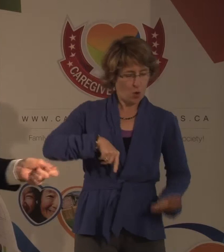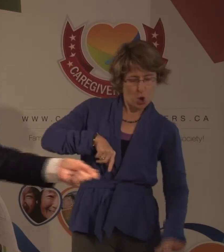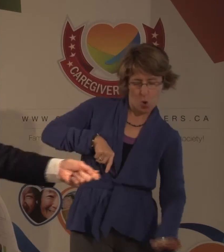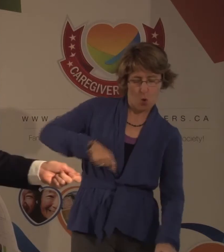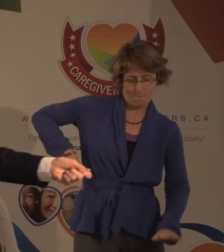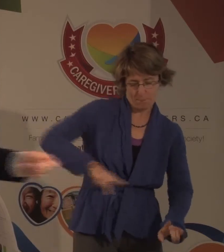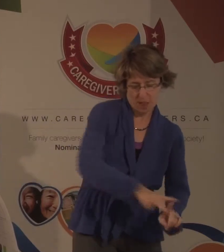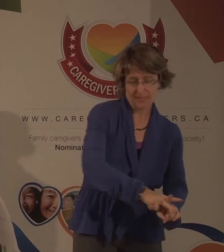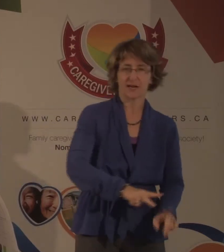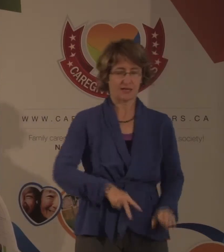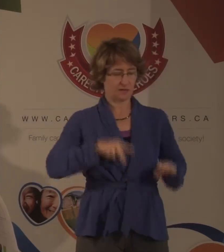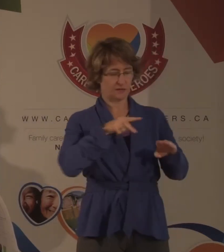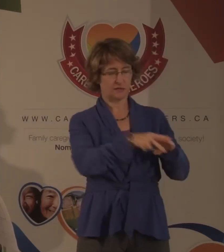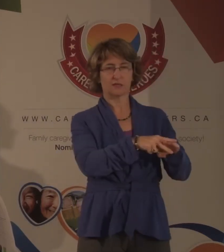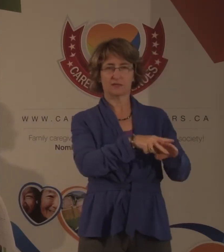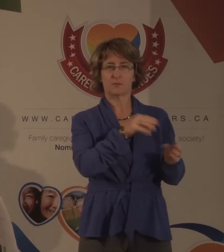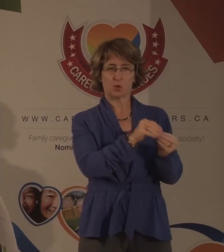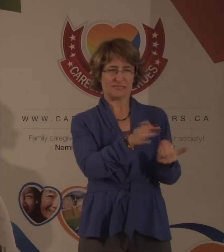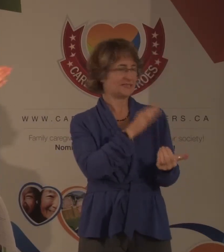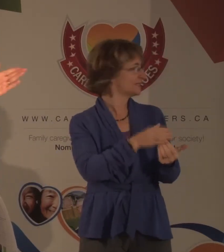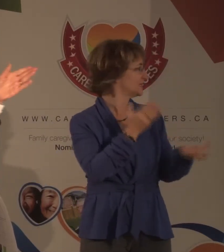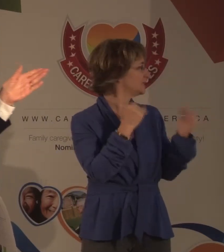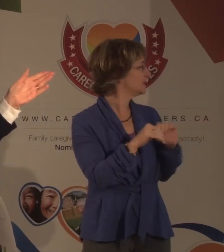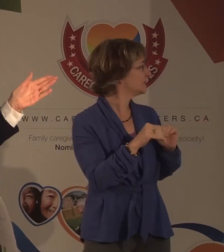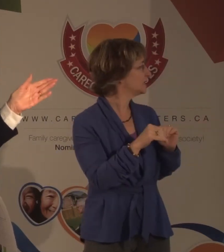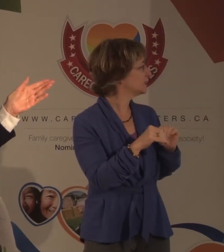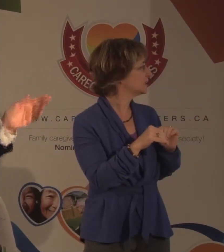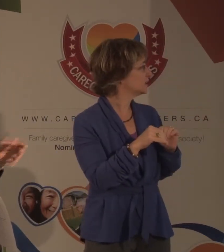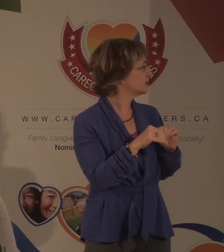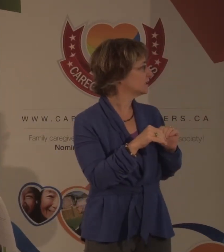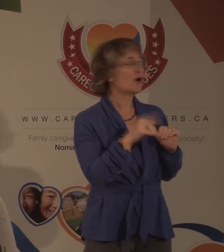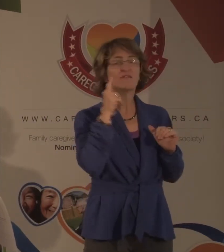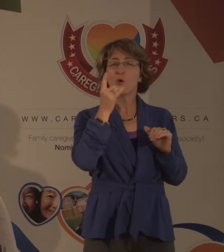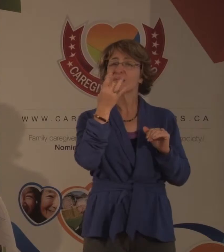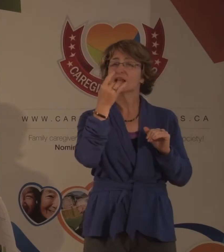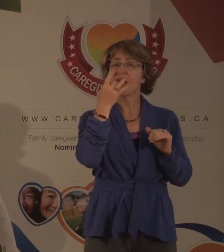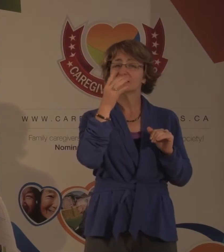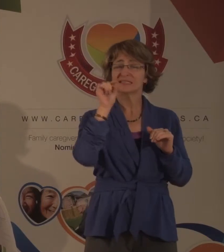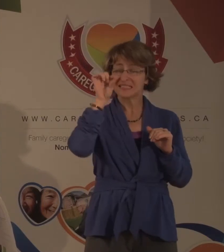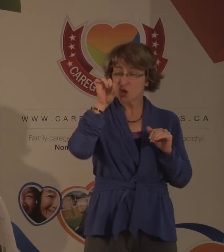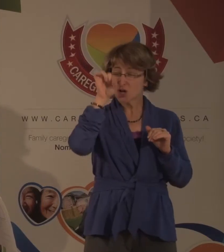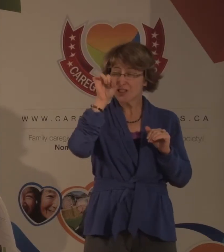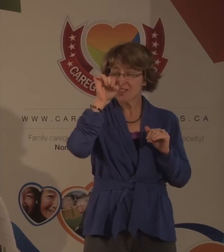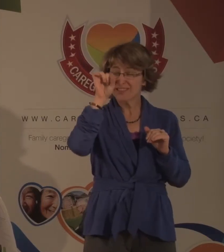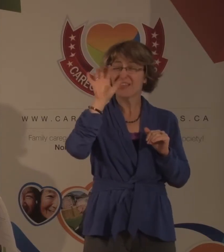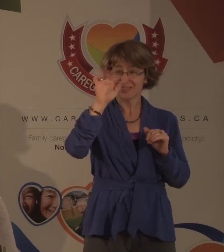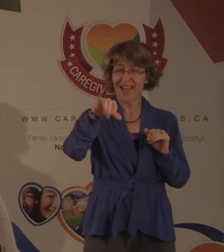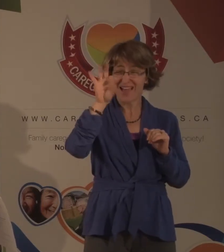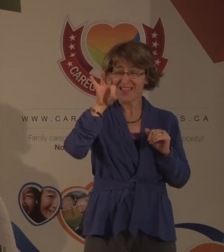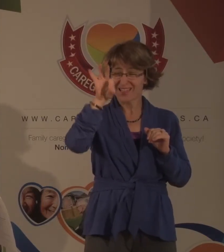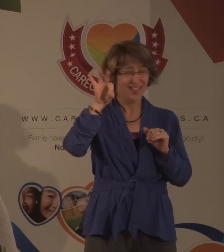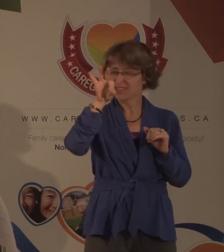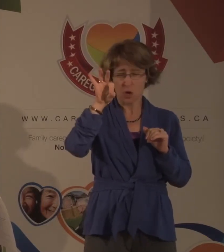can just plug something in that's easy to do. Large rocker switches, you know how the light switches, if you